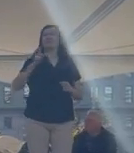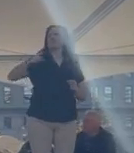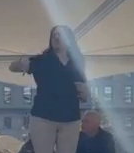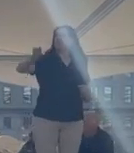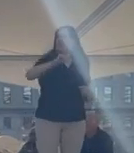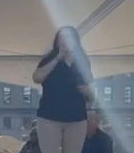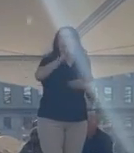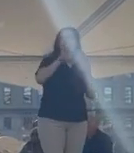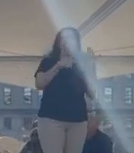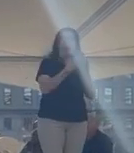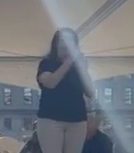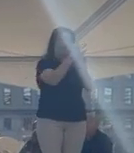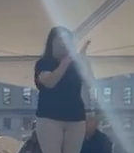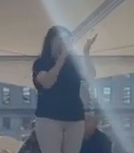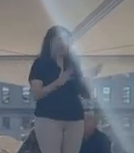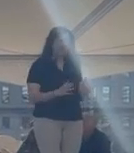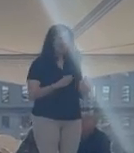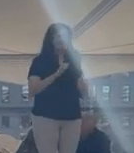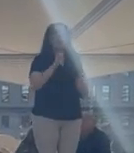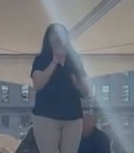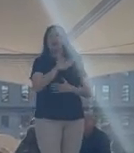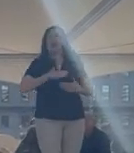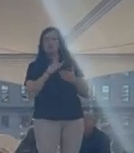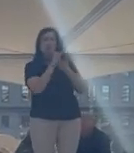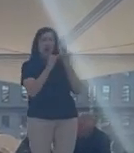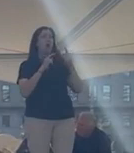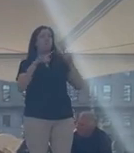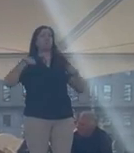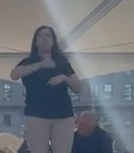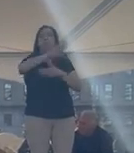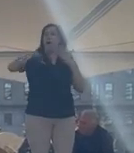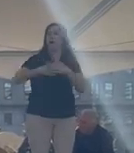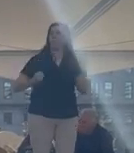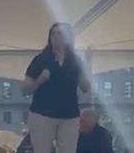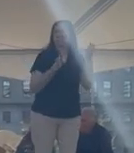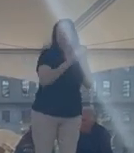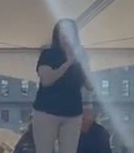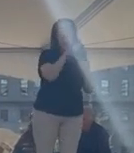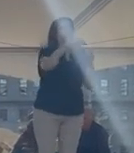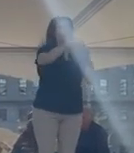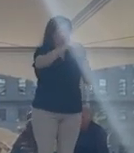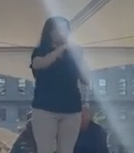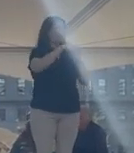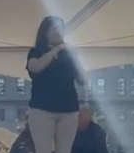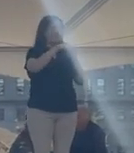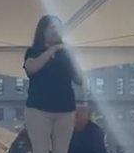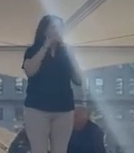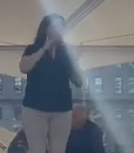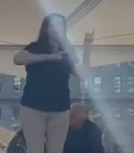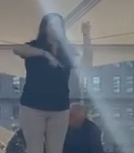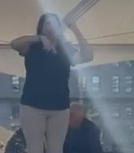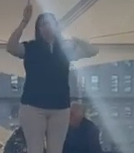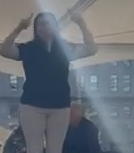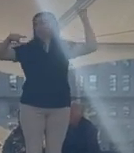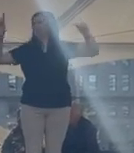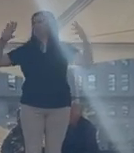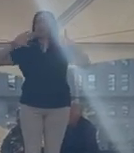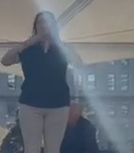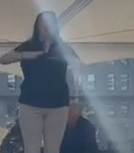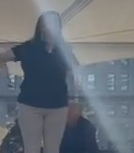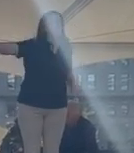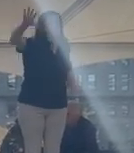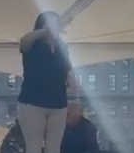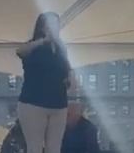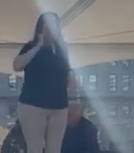art patron, but we are all advocates for inclusion in all aspects of community living. And